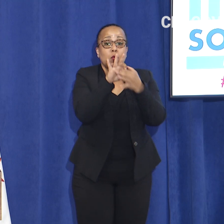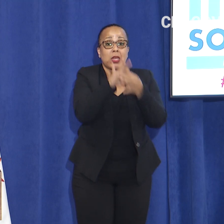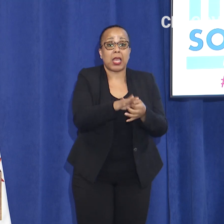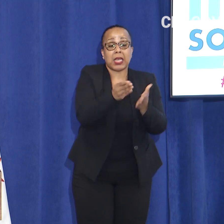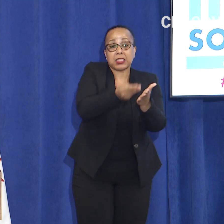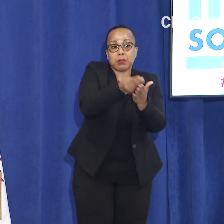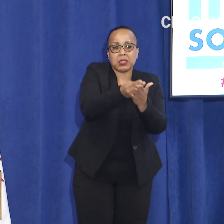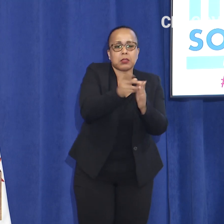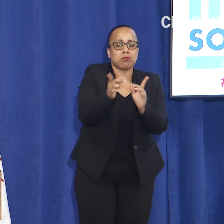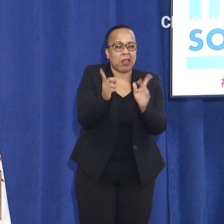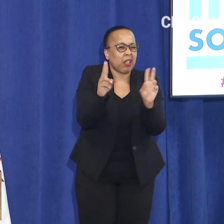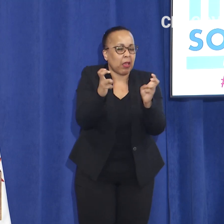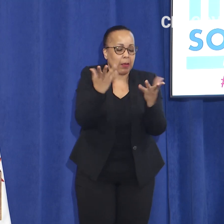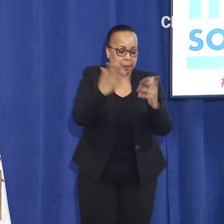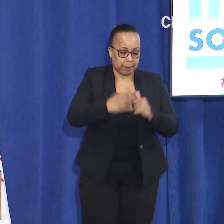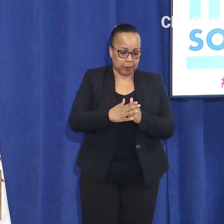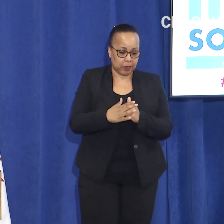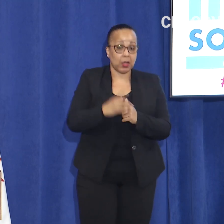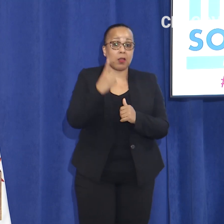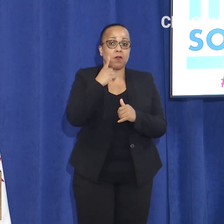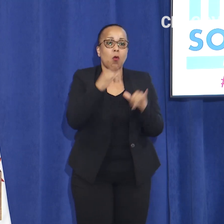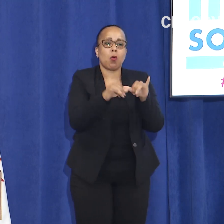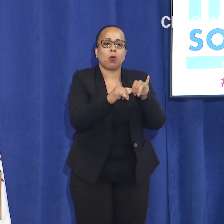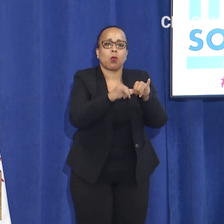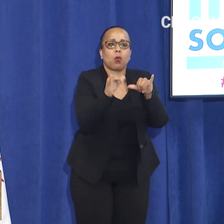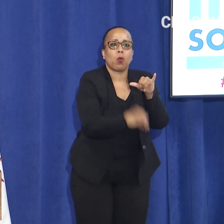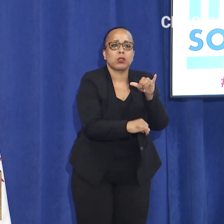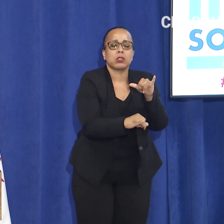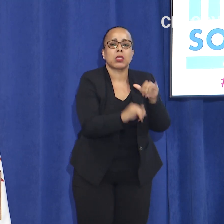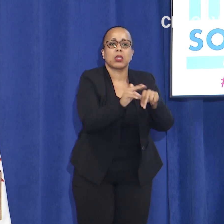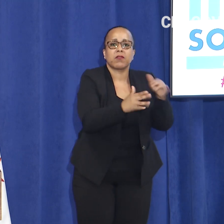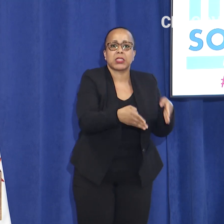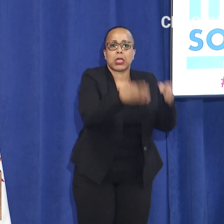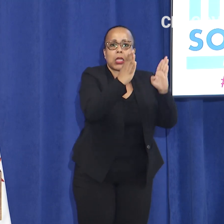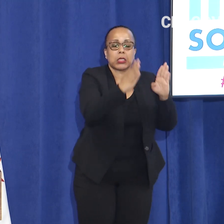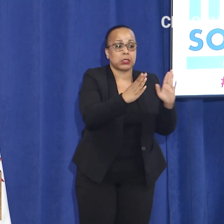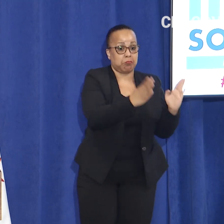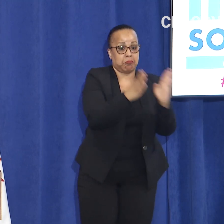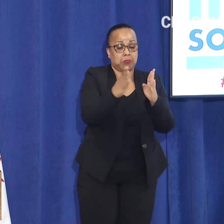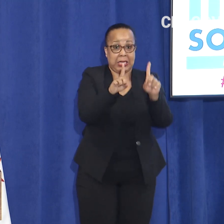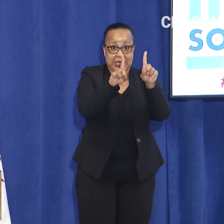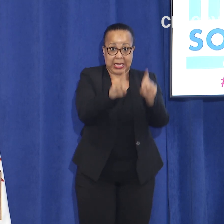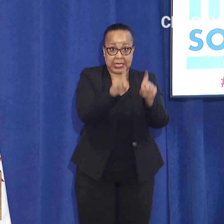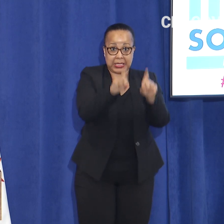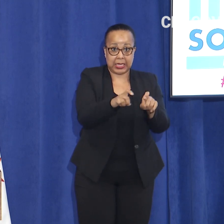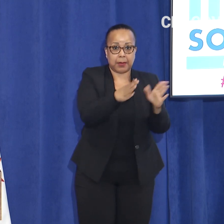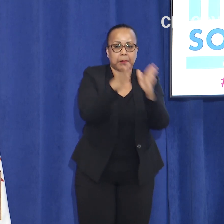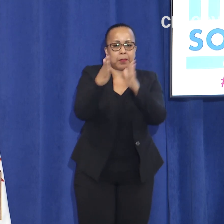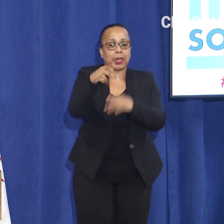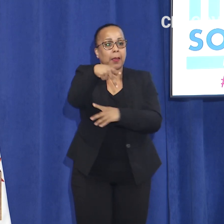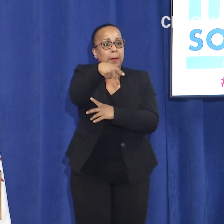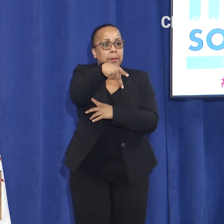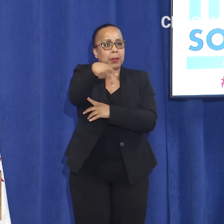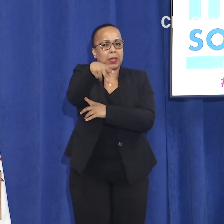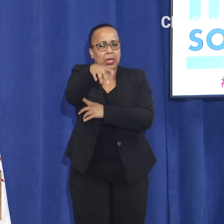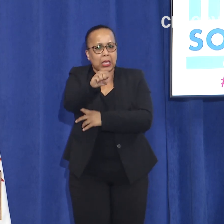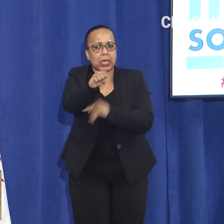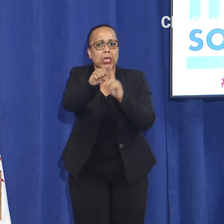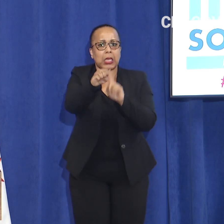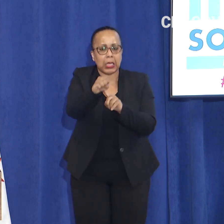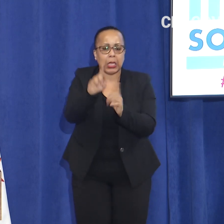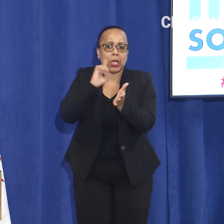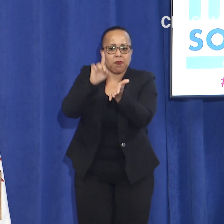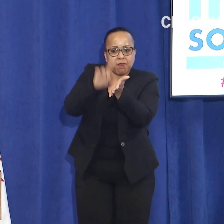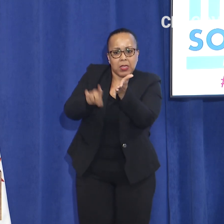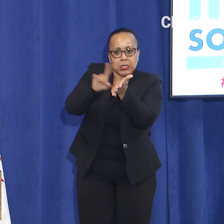such as expenses for quarantine and isolation facilities, testing, PPE, case